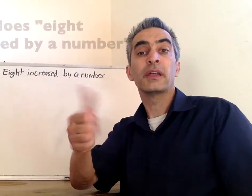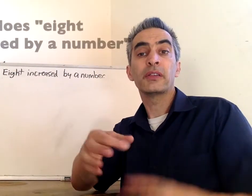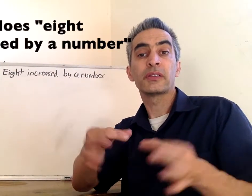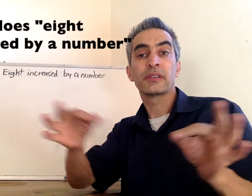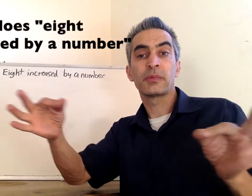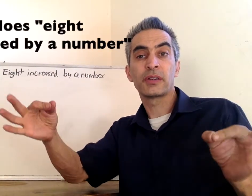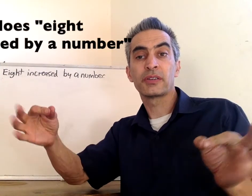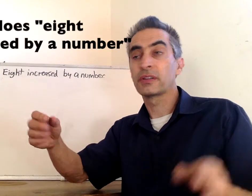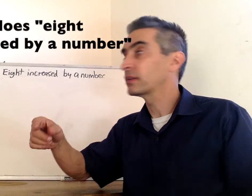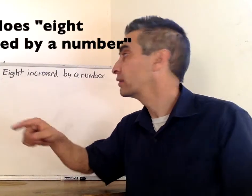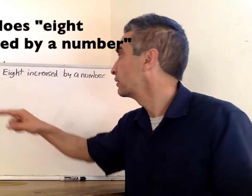Another expression.